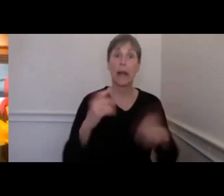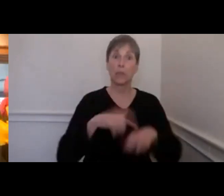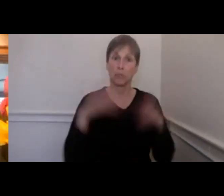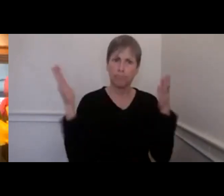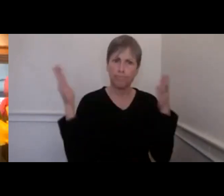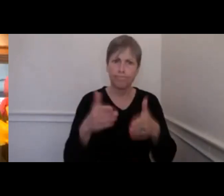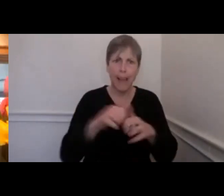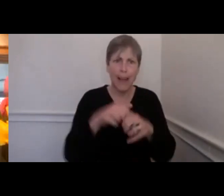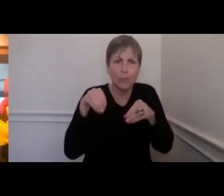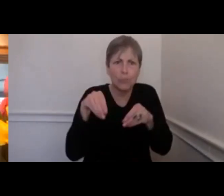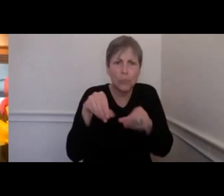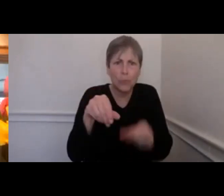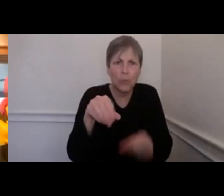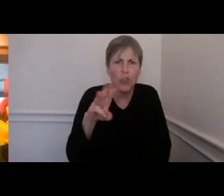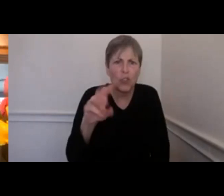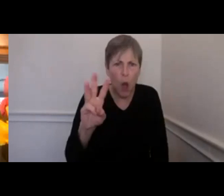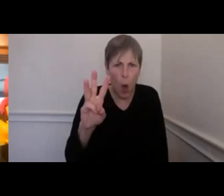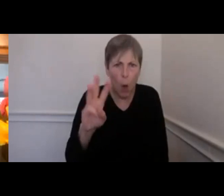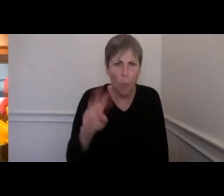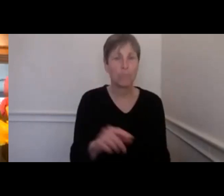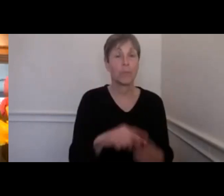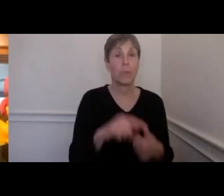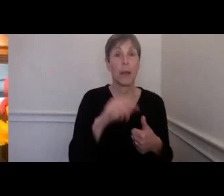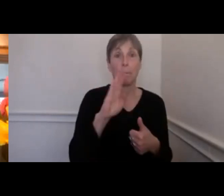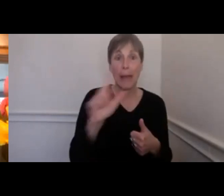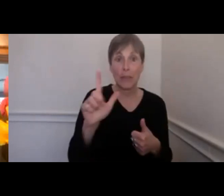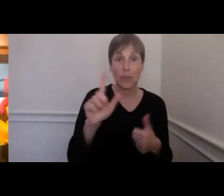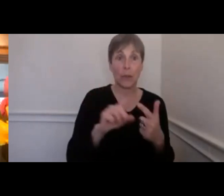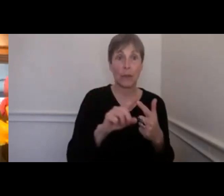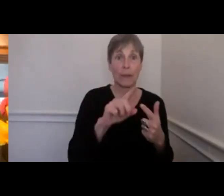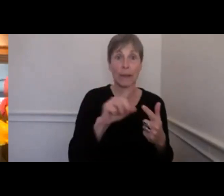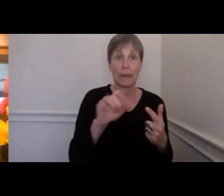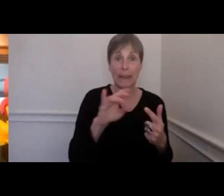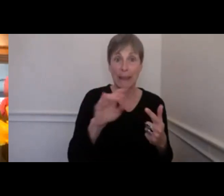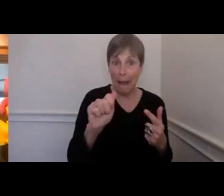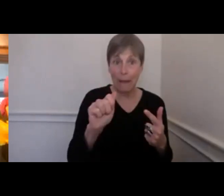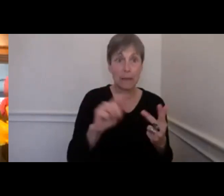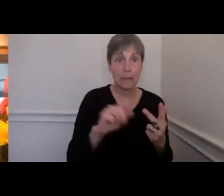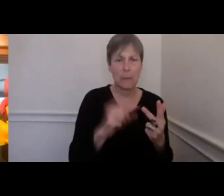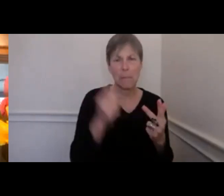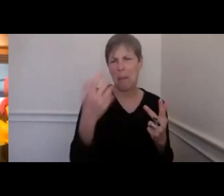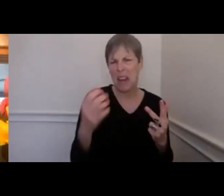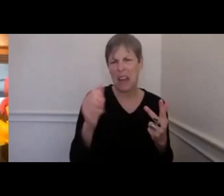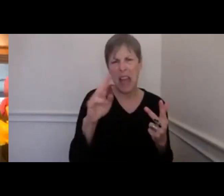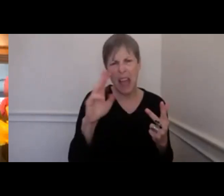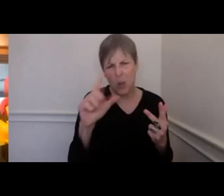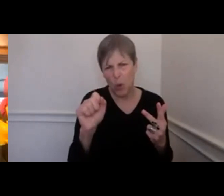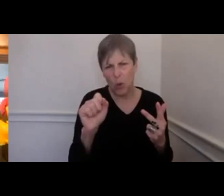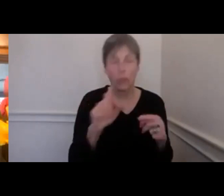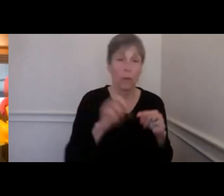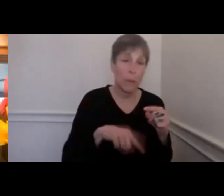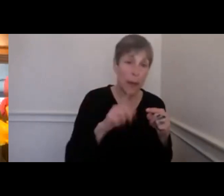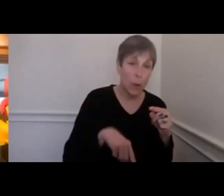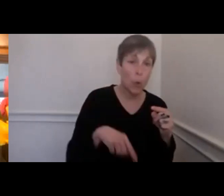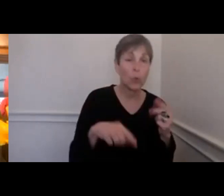outset, basil, zinnias, and many annuals beyond like tomatoes, peppers, eggplants, those